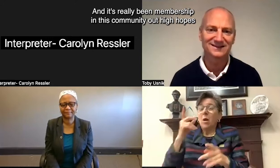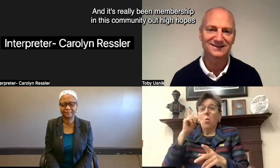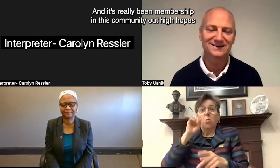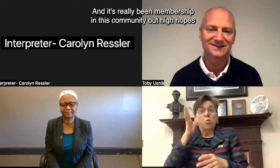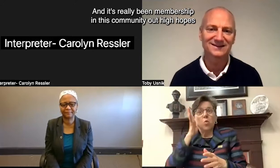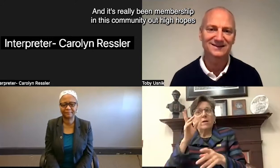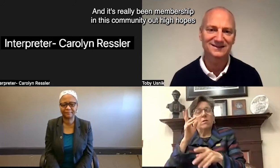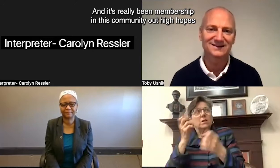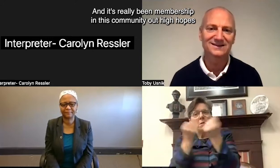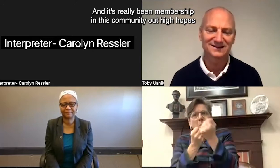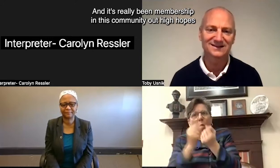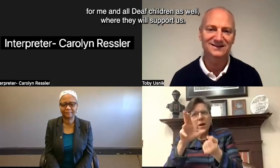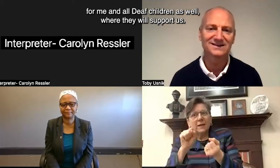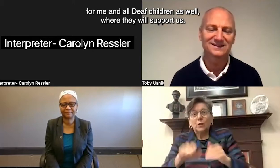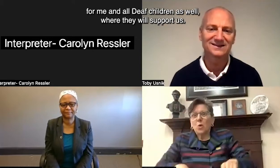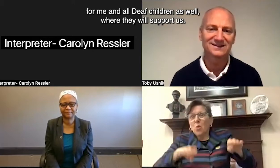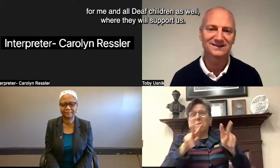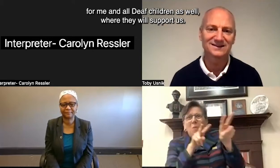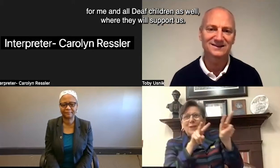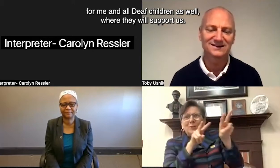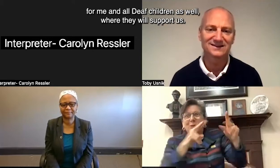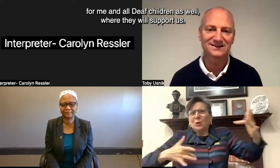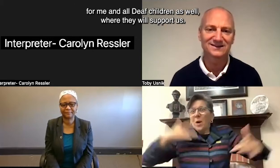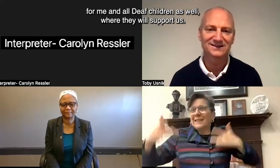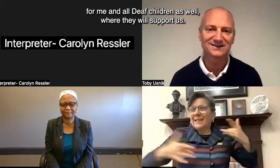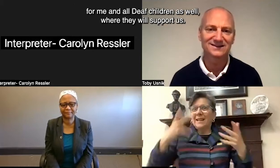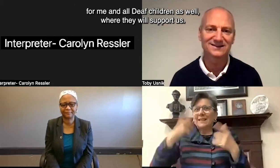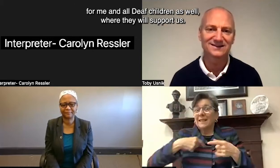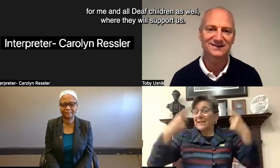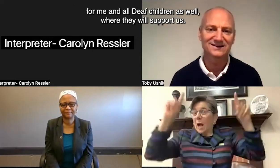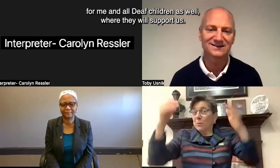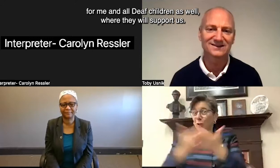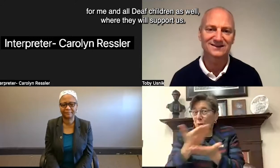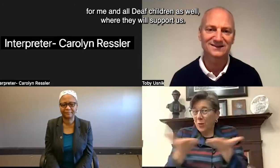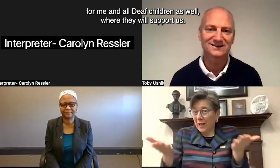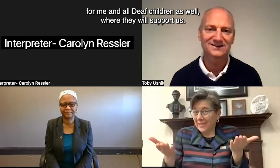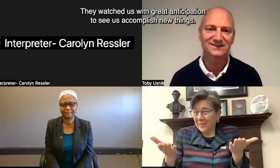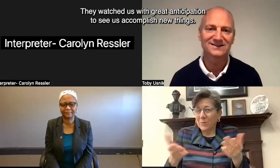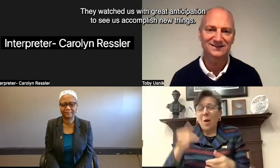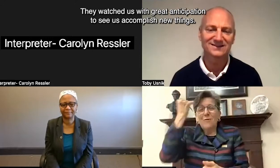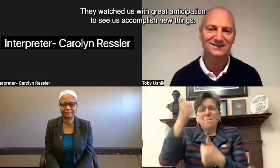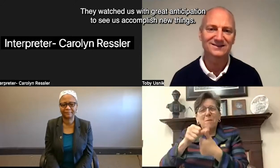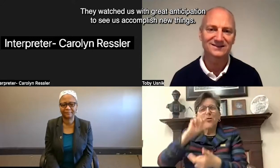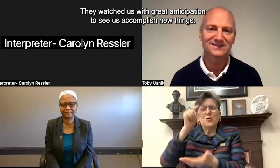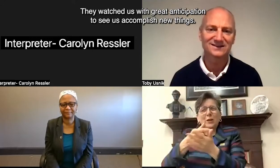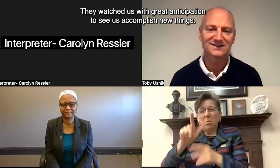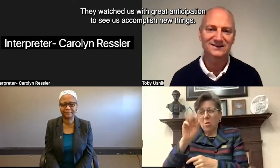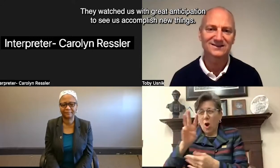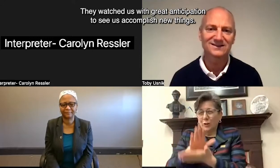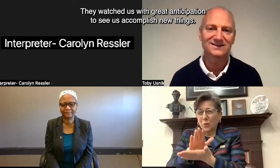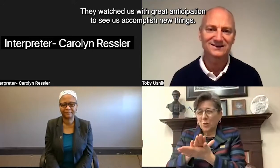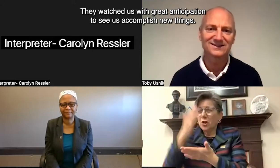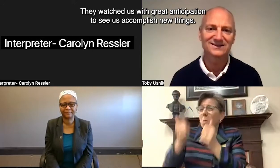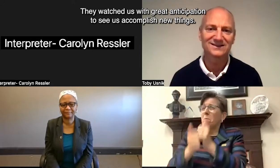for me and all deaf children as well, where they will support us. They watched us with great anticipation to see us accomplish new